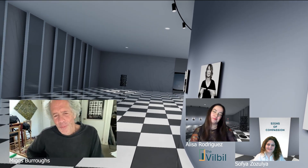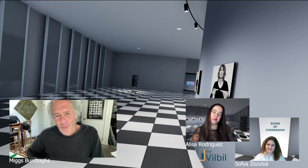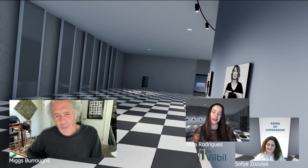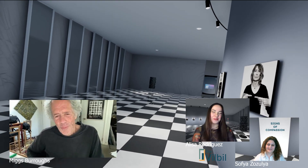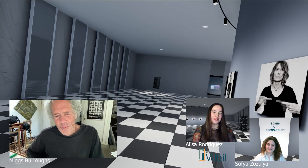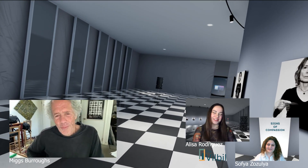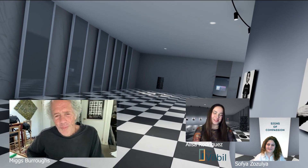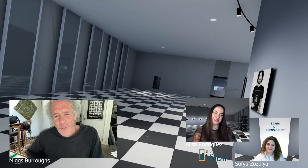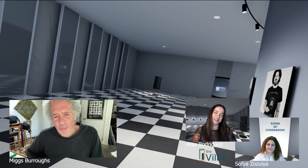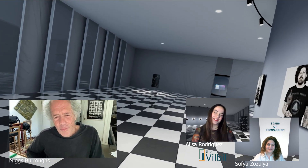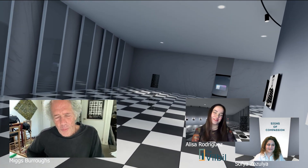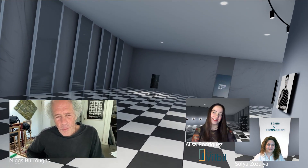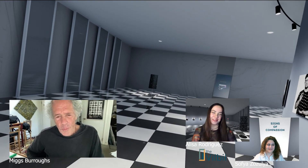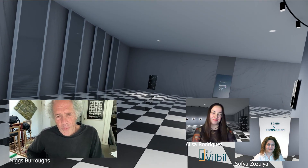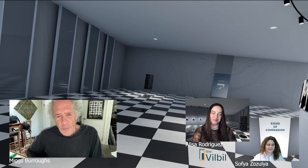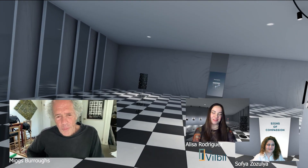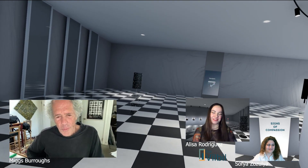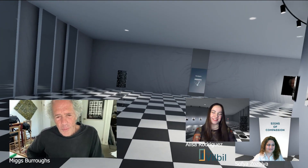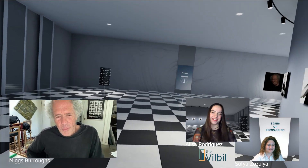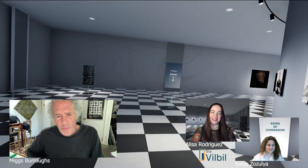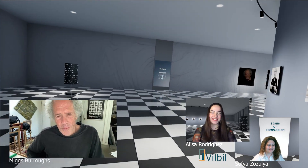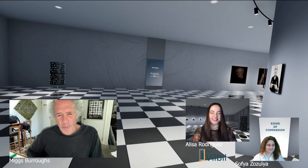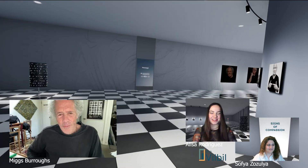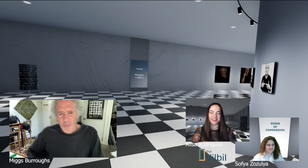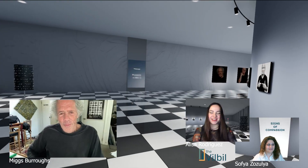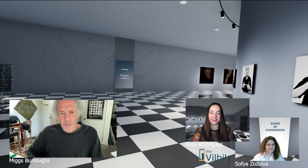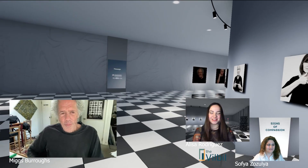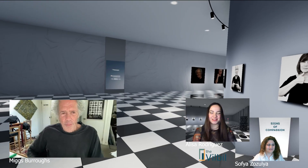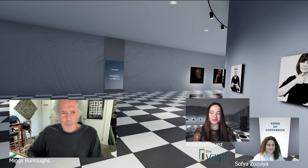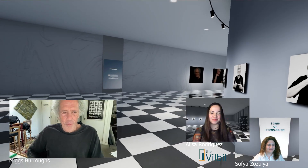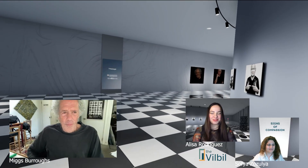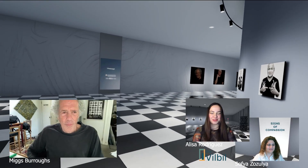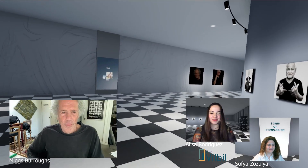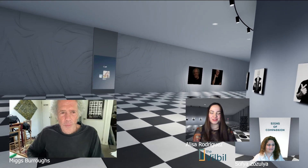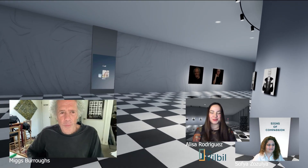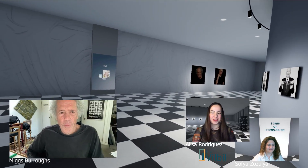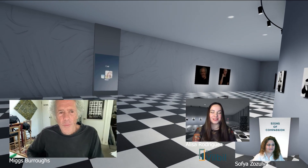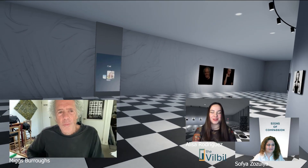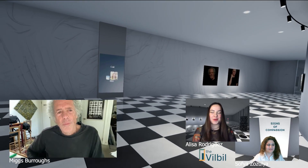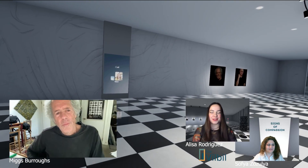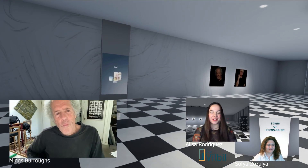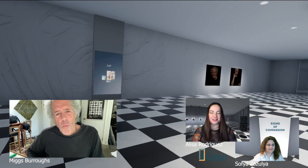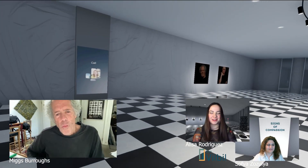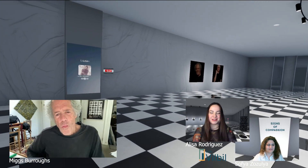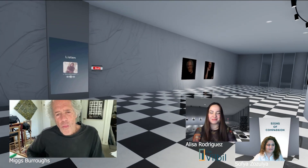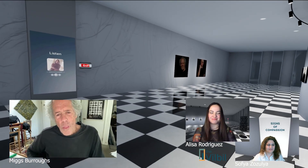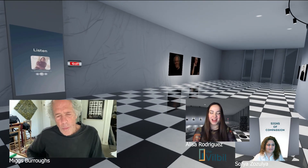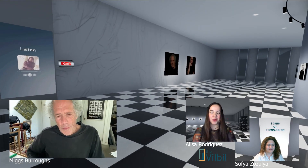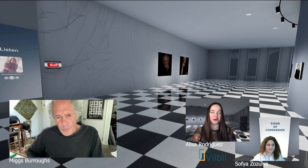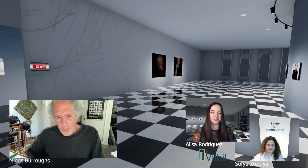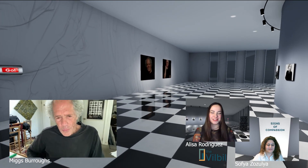Yeah, well, that's actually really, really nice. And to get to know how it all